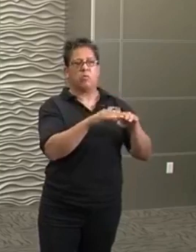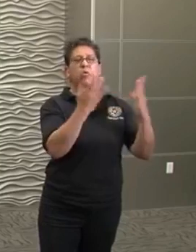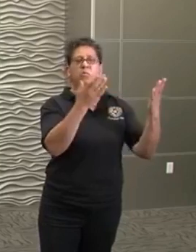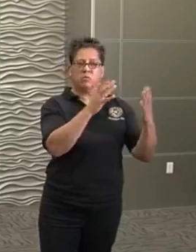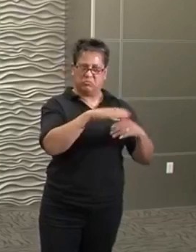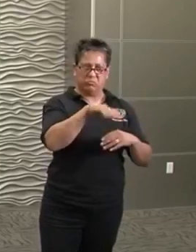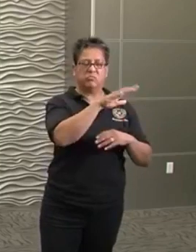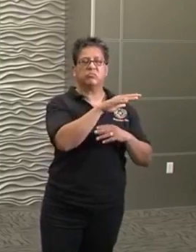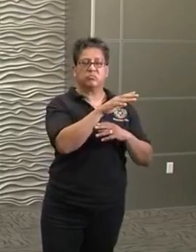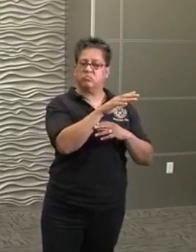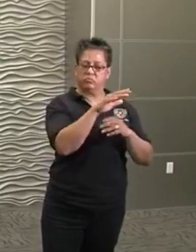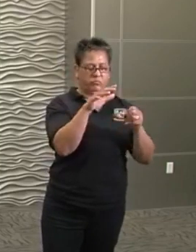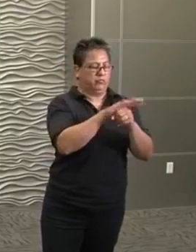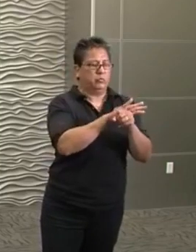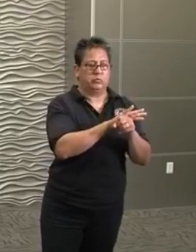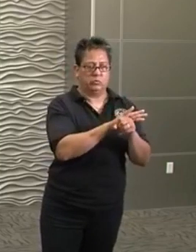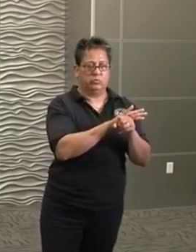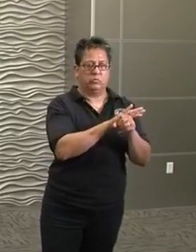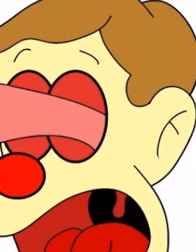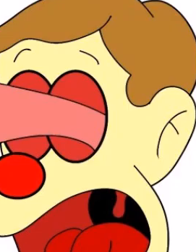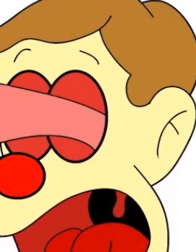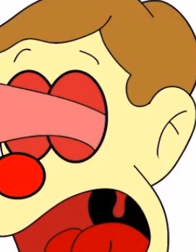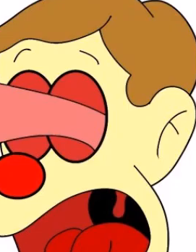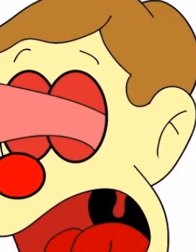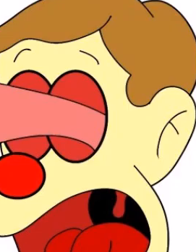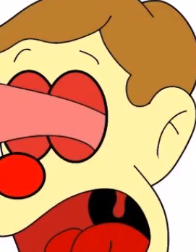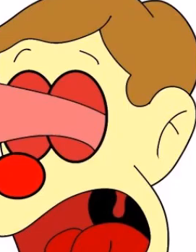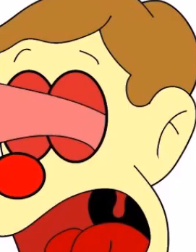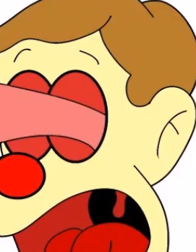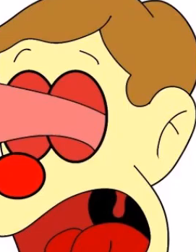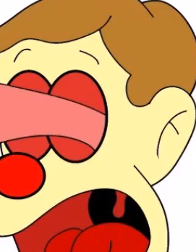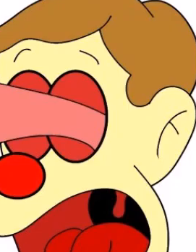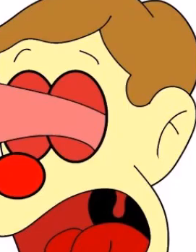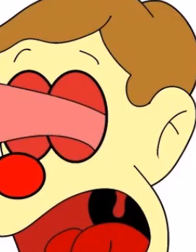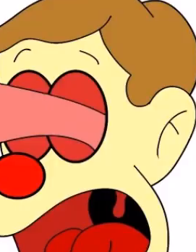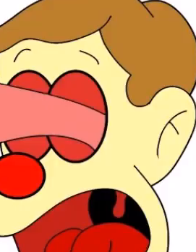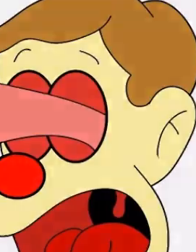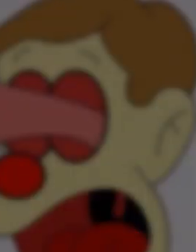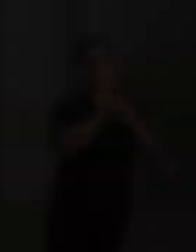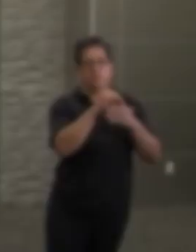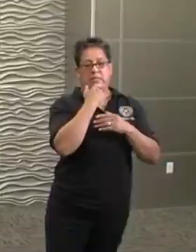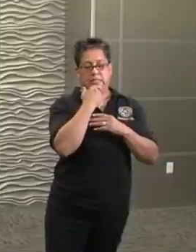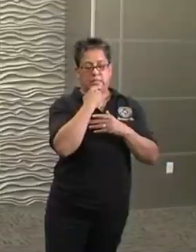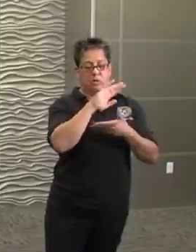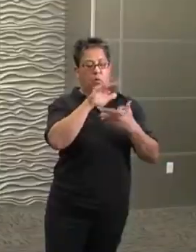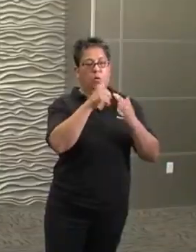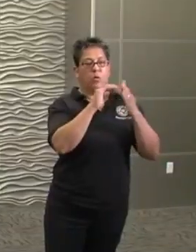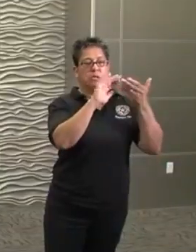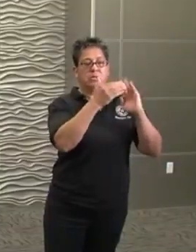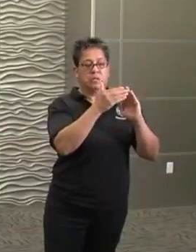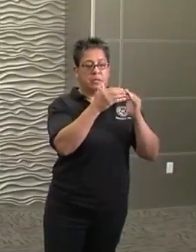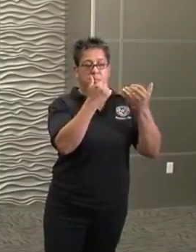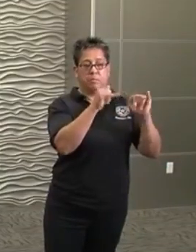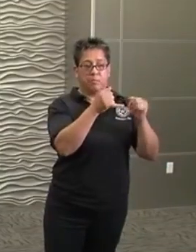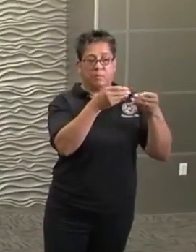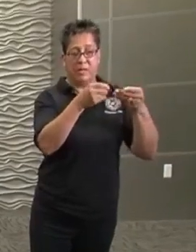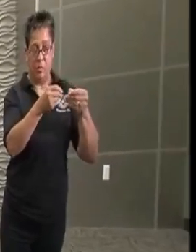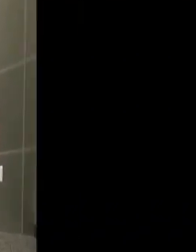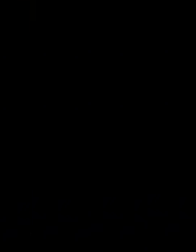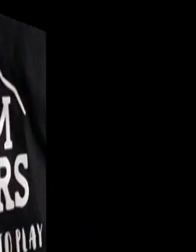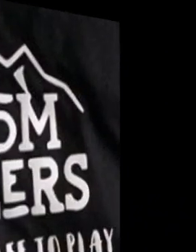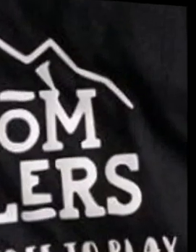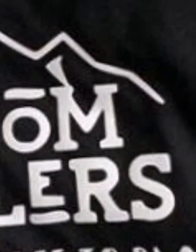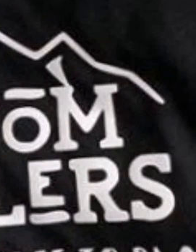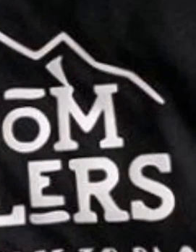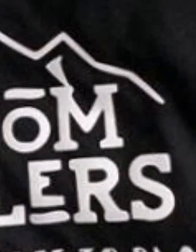public completely. What? Can you repeat that again, please? All city playgrounds are